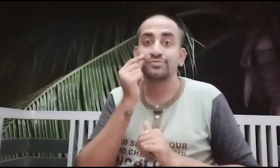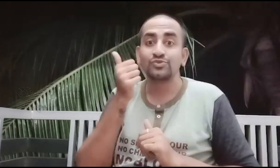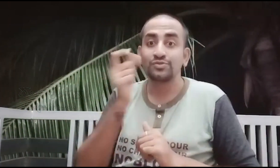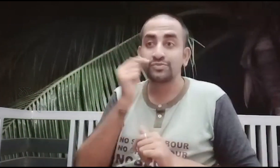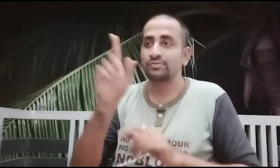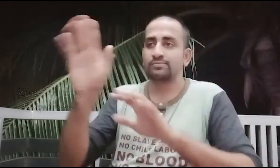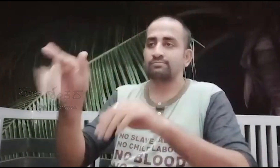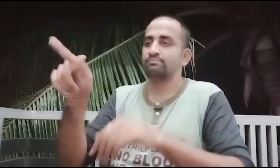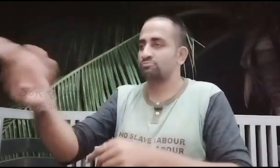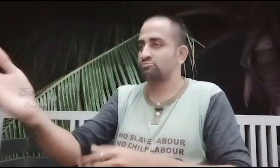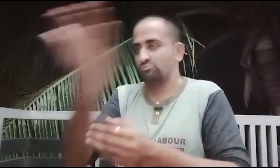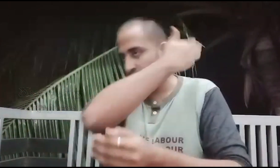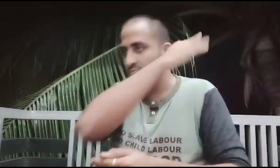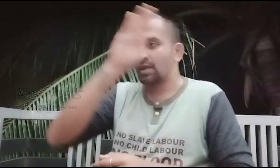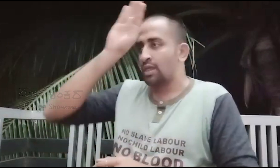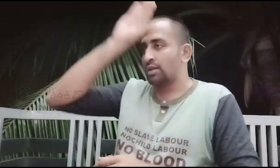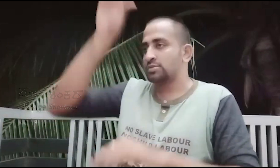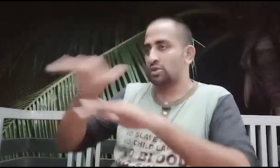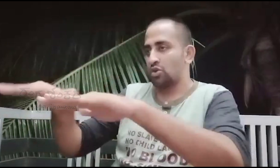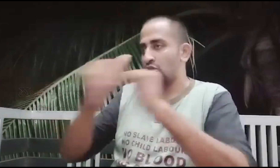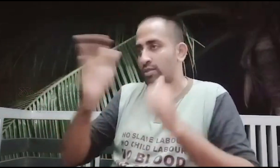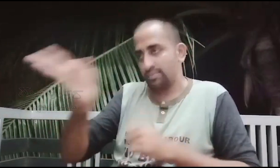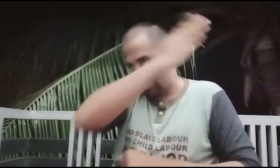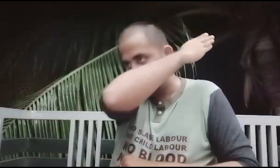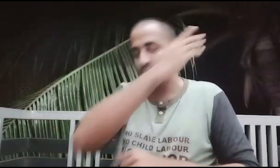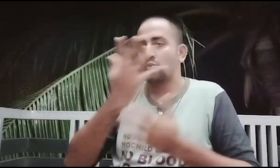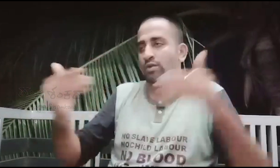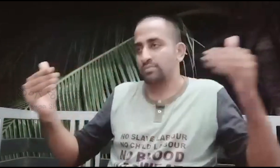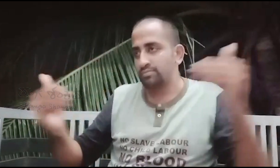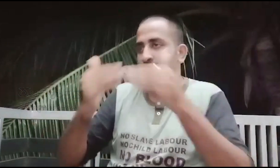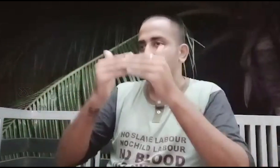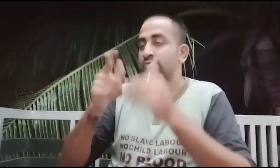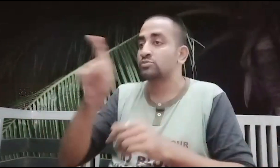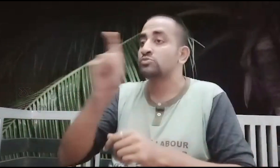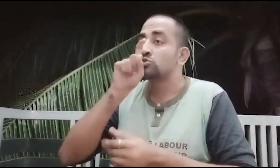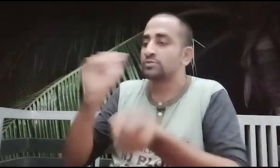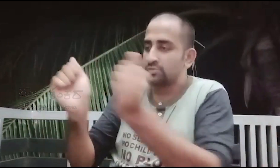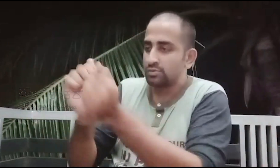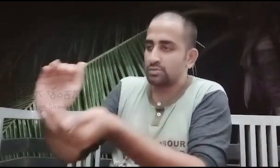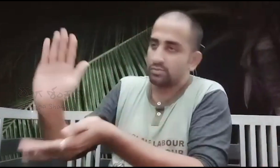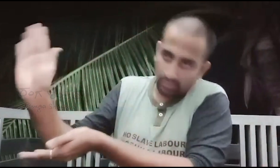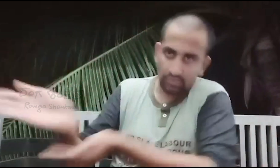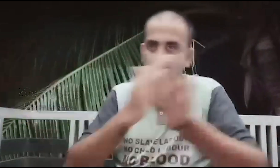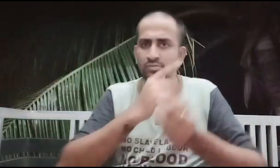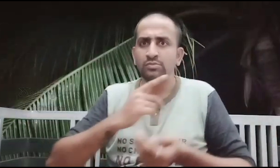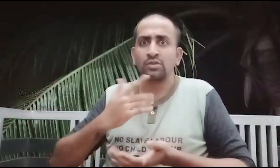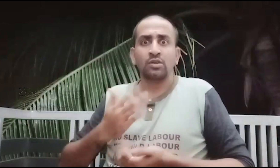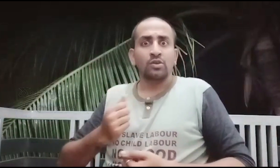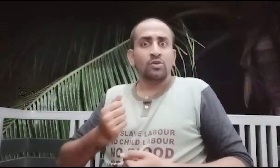The police brought the man. "The judge is calling you," they said. "Come with us. Bring your duck with